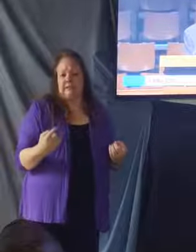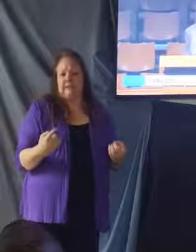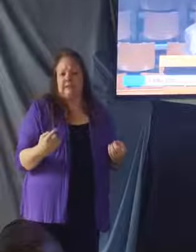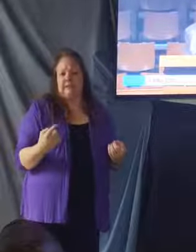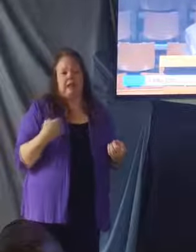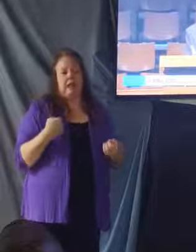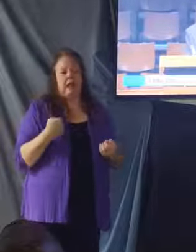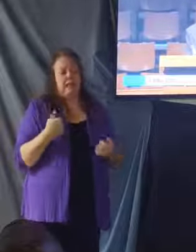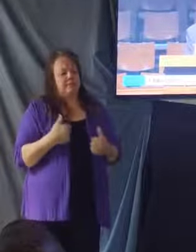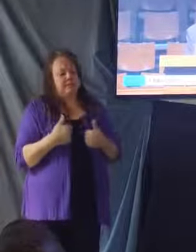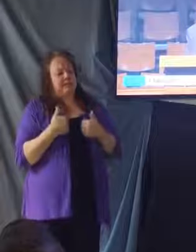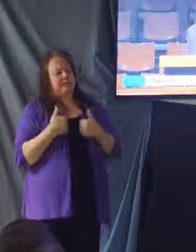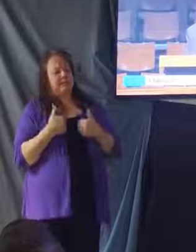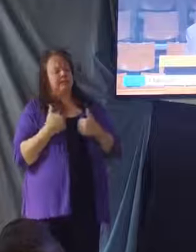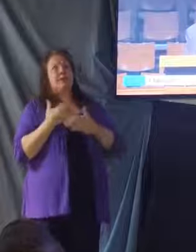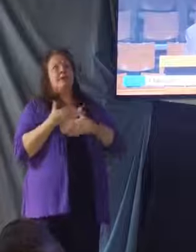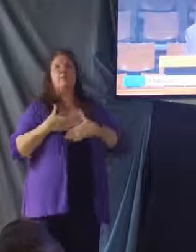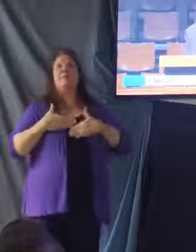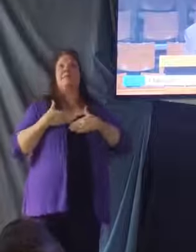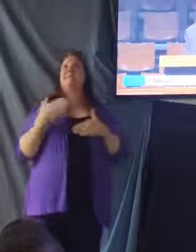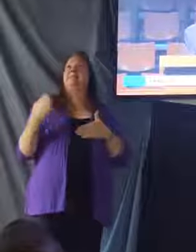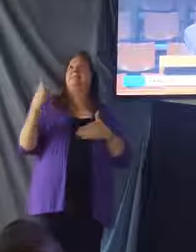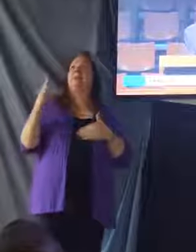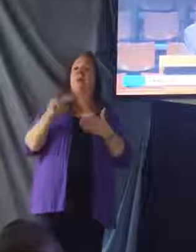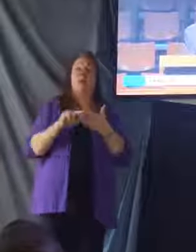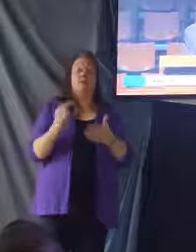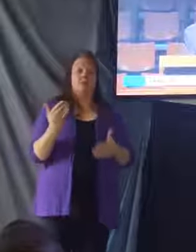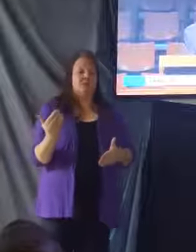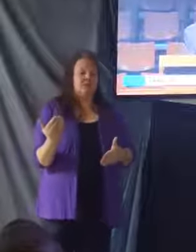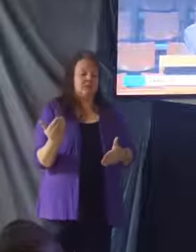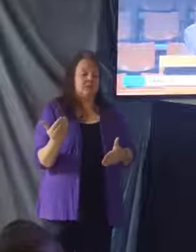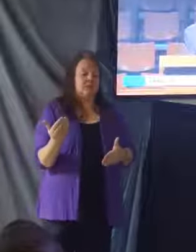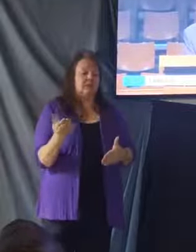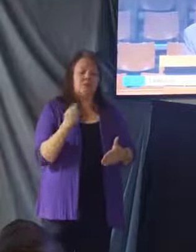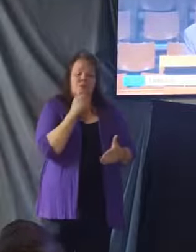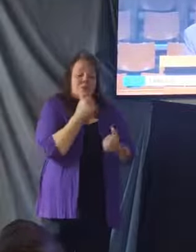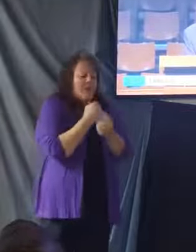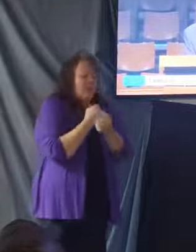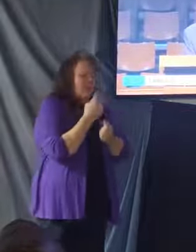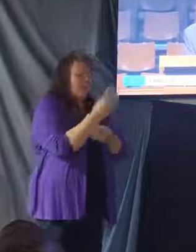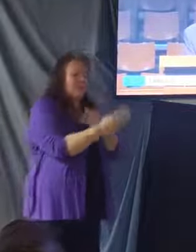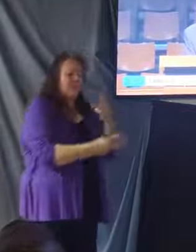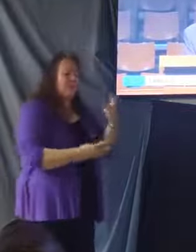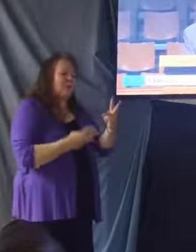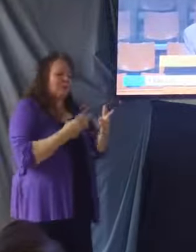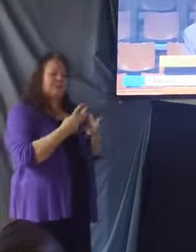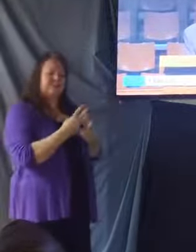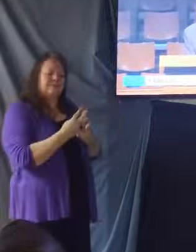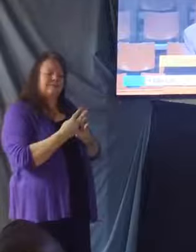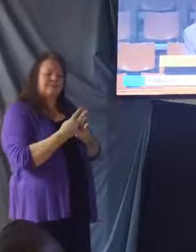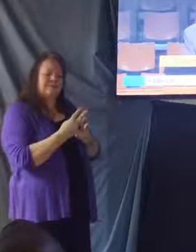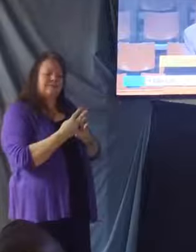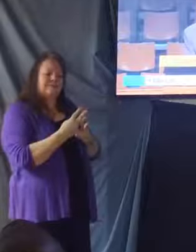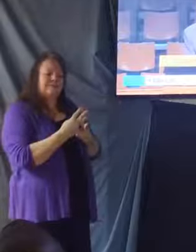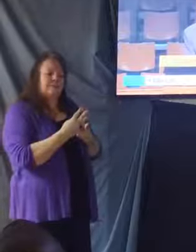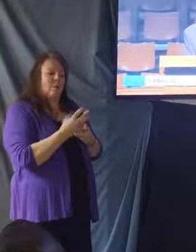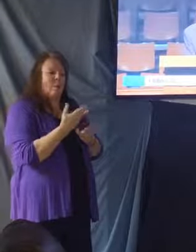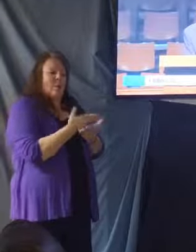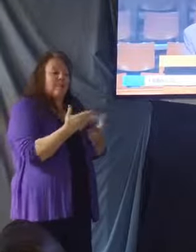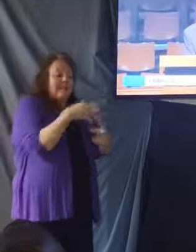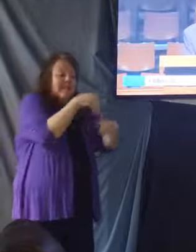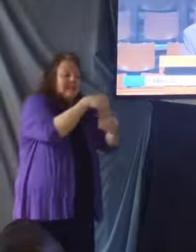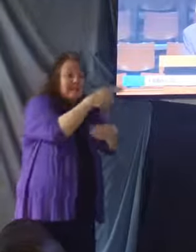We're to live lives pleasing to God. Verse 15 then, do not love the world, nor the